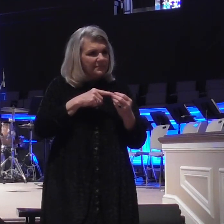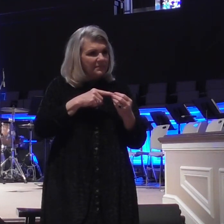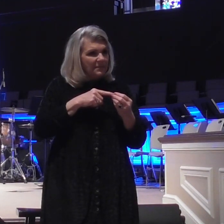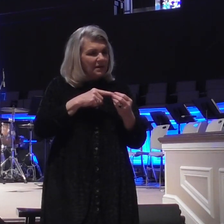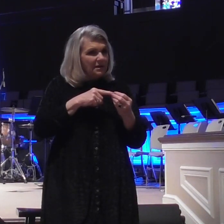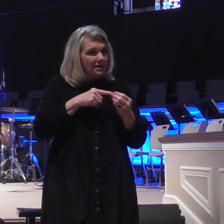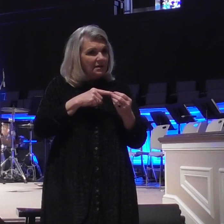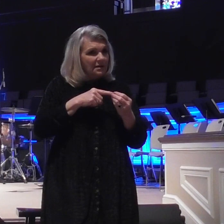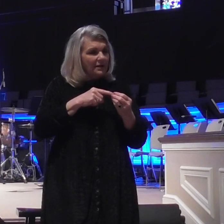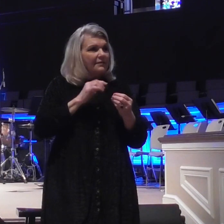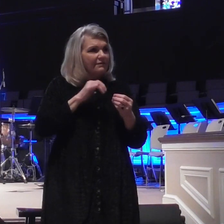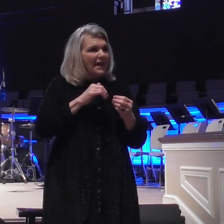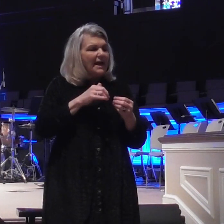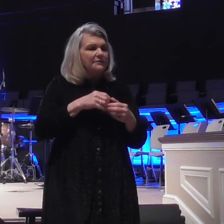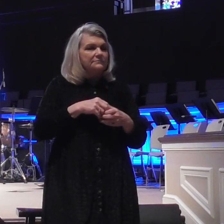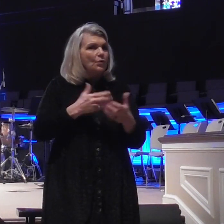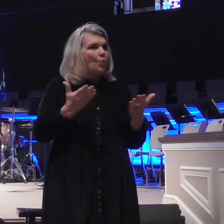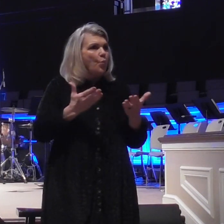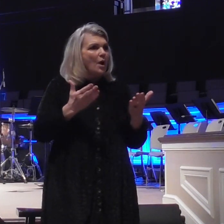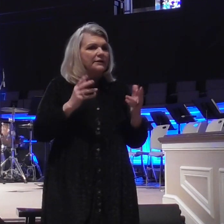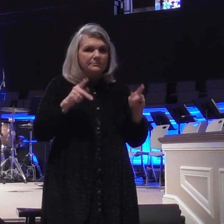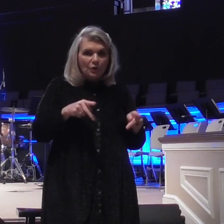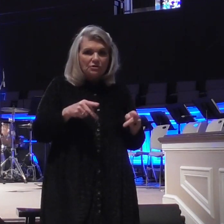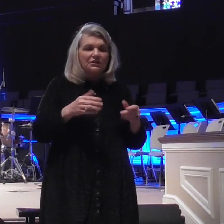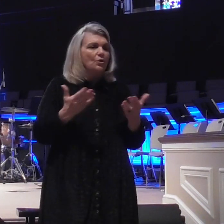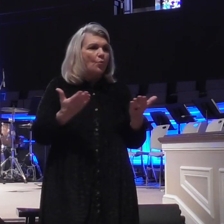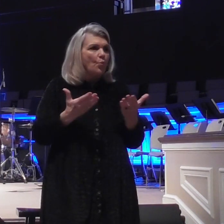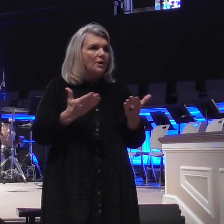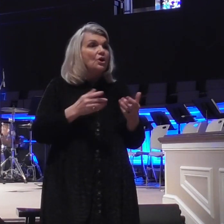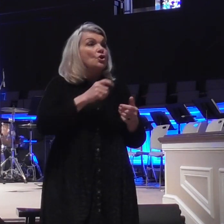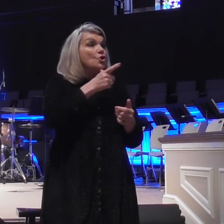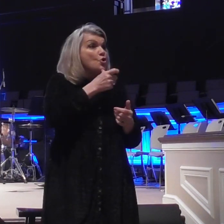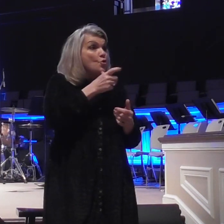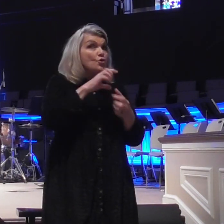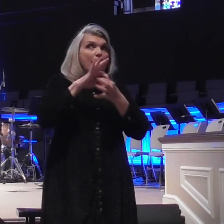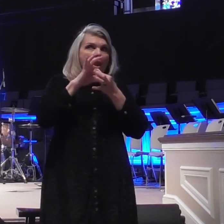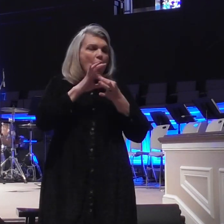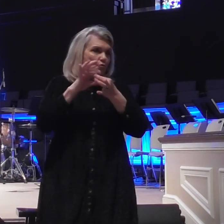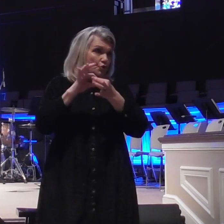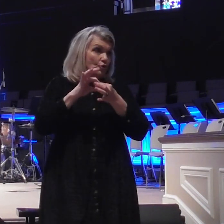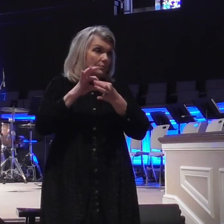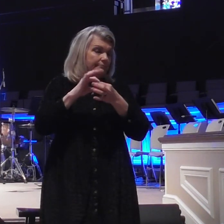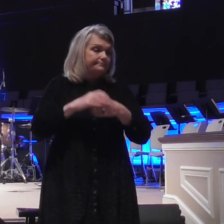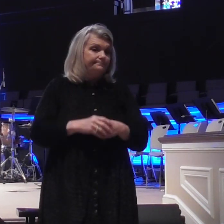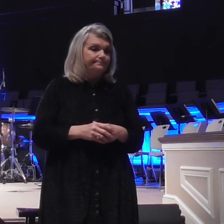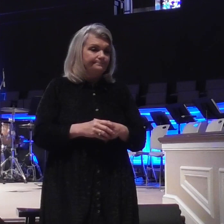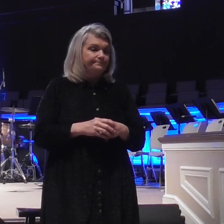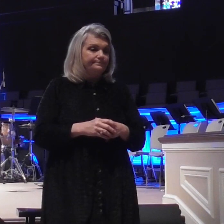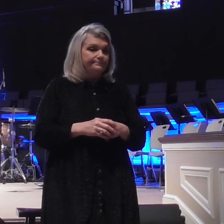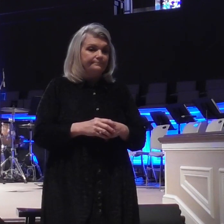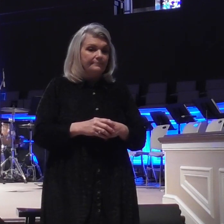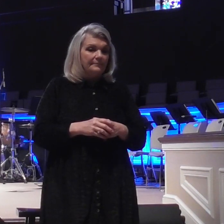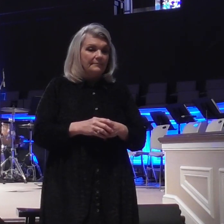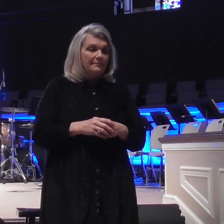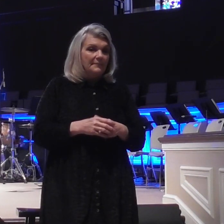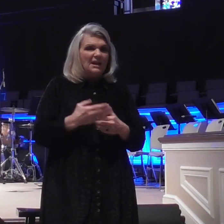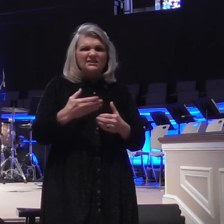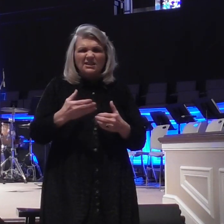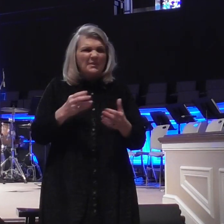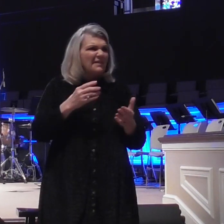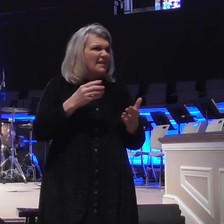notes out. I hope you've got your pencil or a pen. I'm going to give you some things that I want you to think about. Some of these concepts are going to be a little bit hard, a little bit